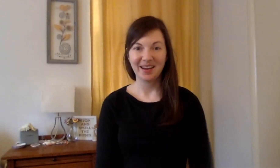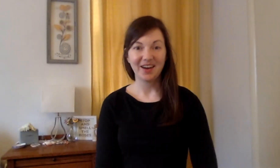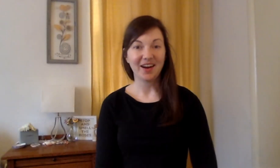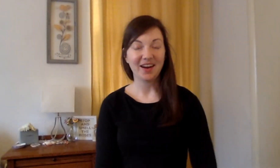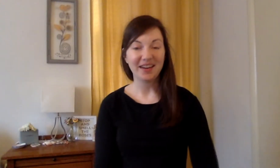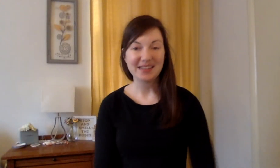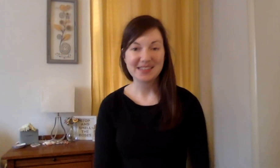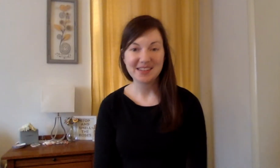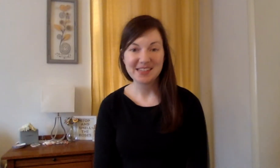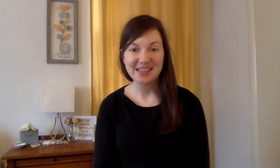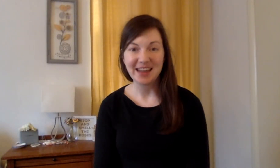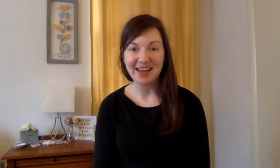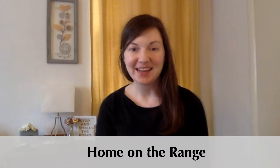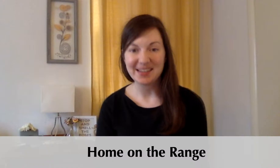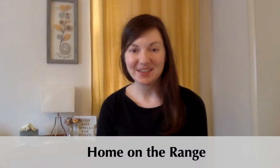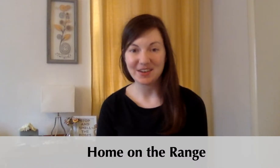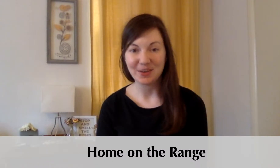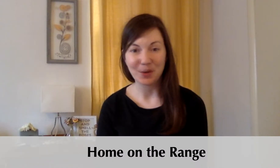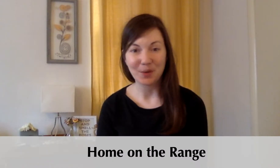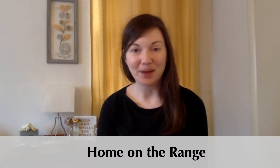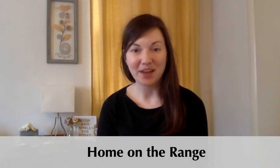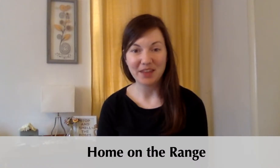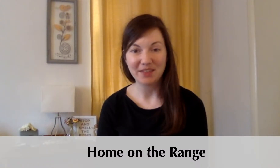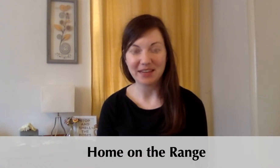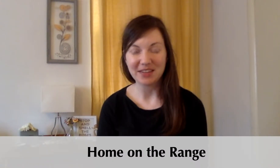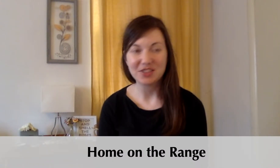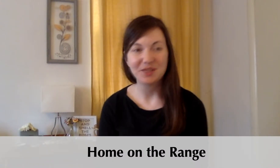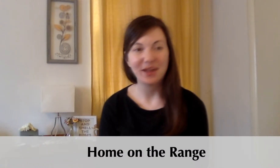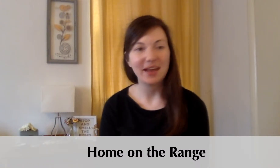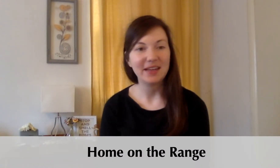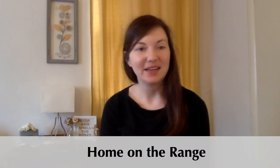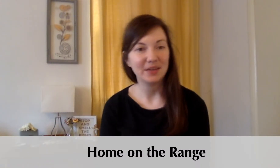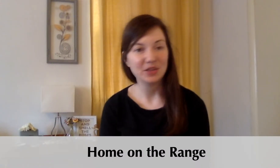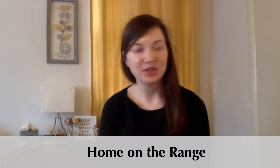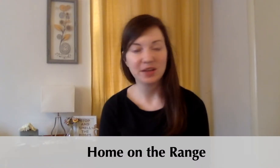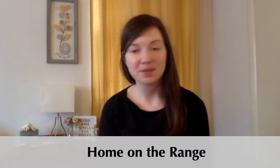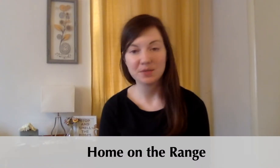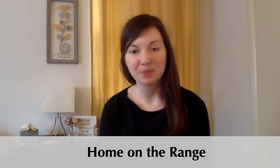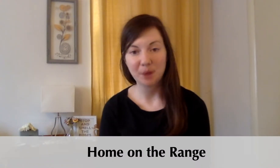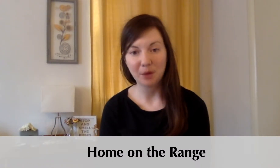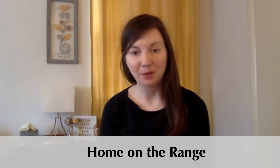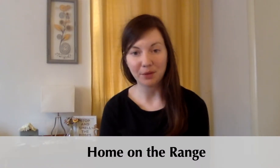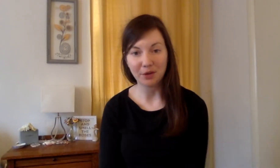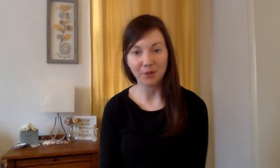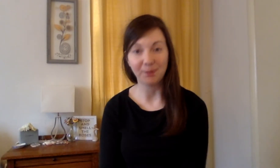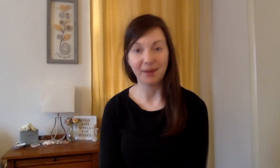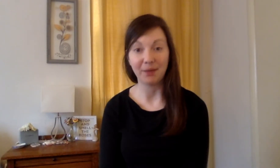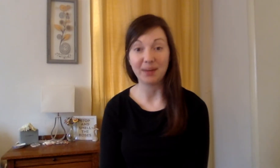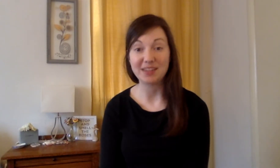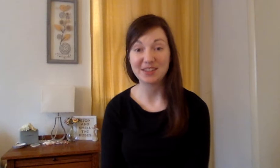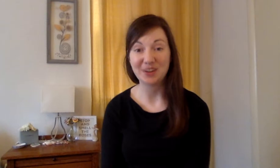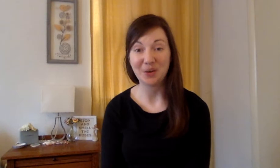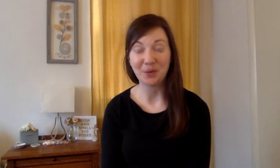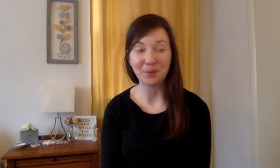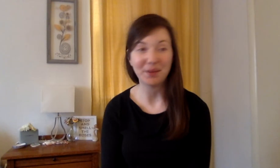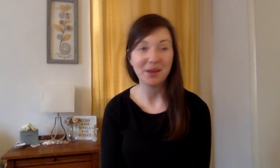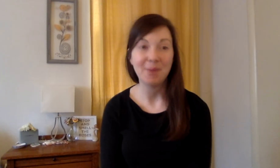Our next song today is called Home on the Range, and it originally comes from a poem called My Western Home by